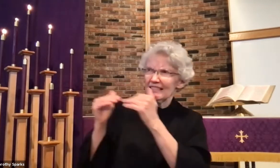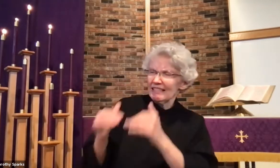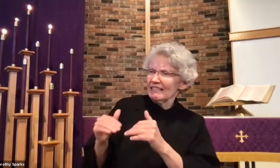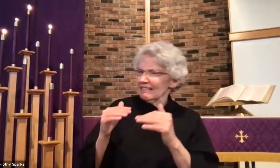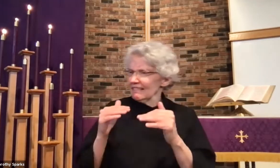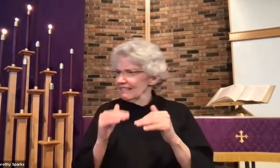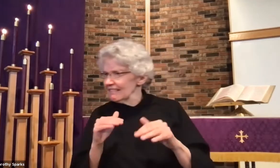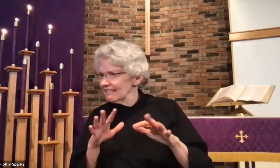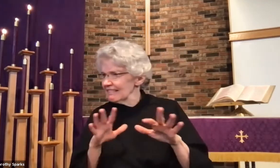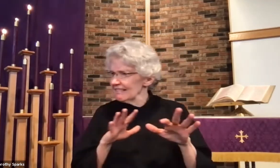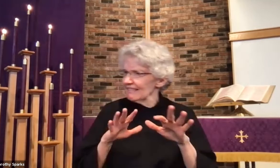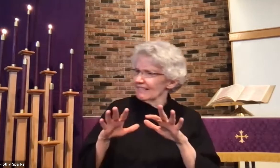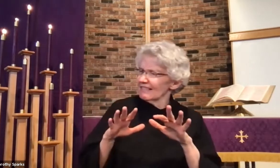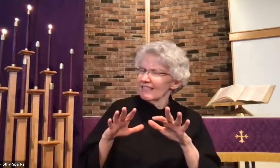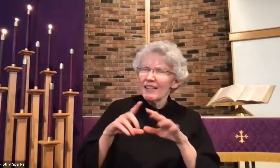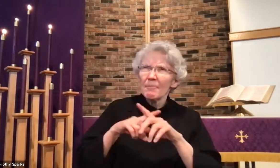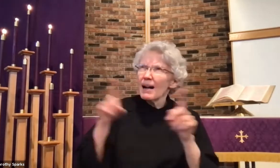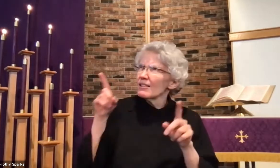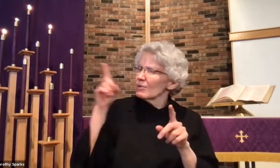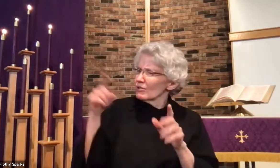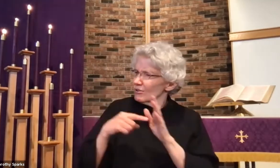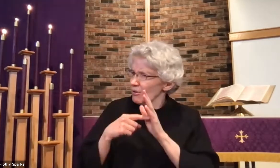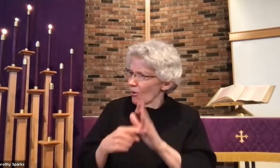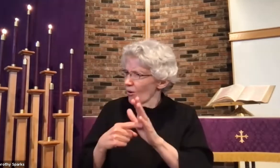and slow to accept others